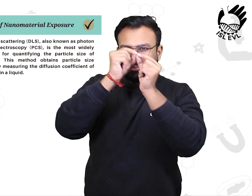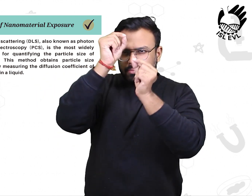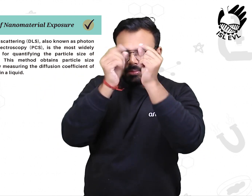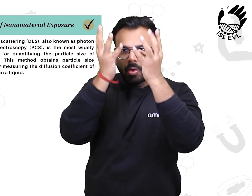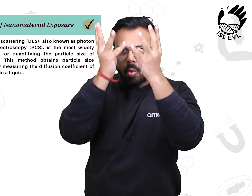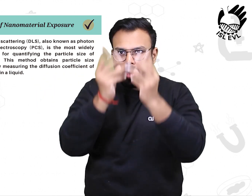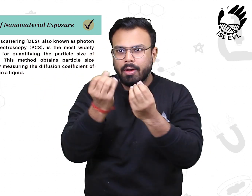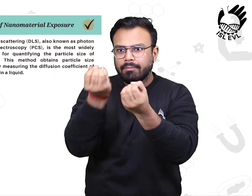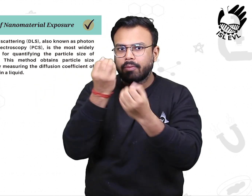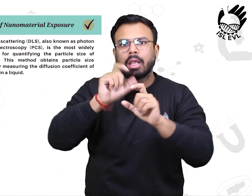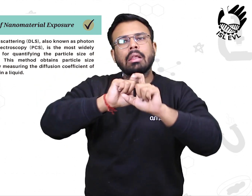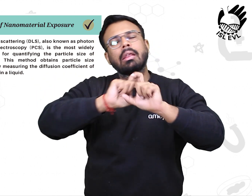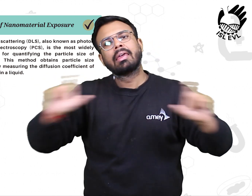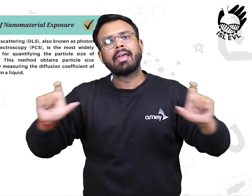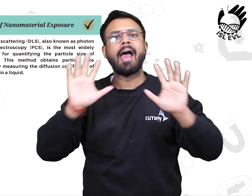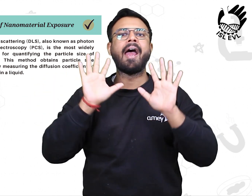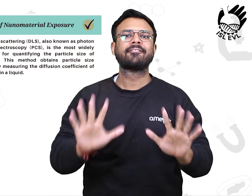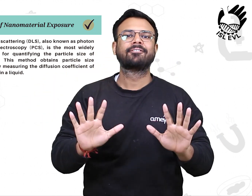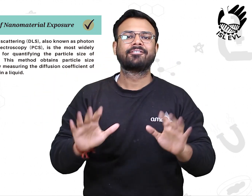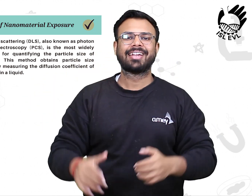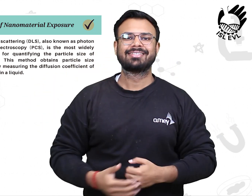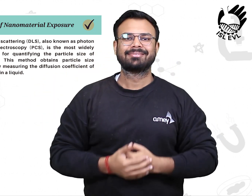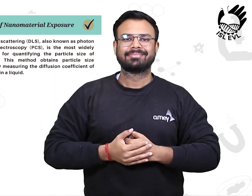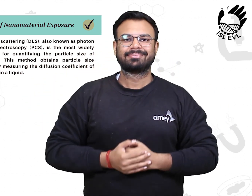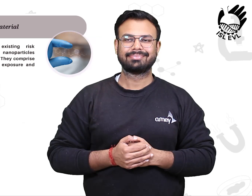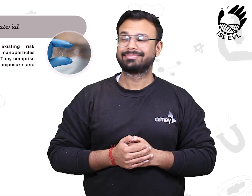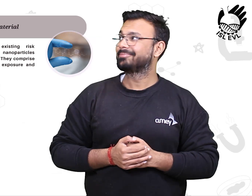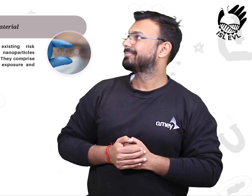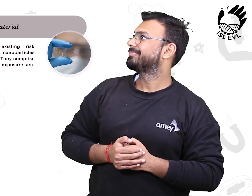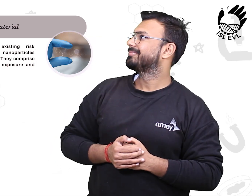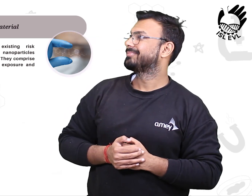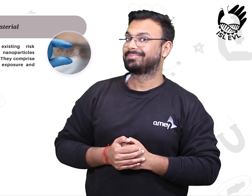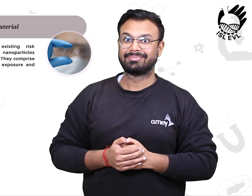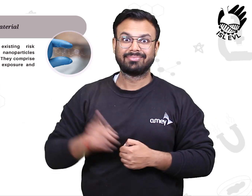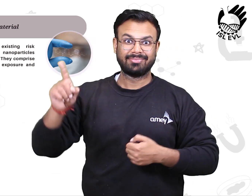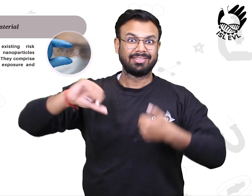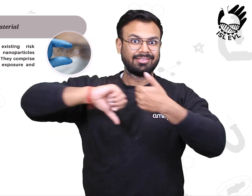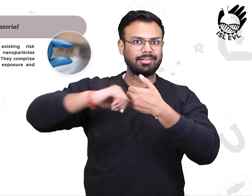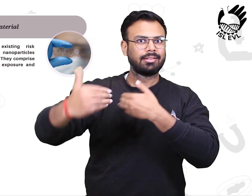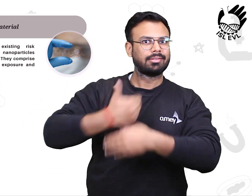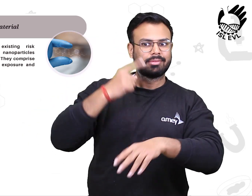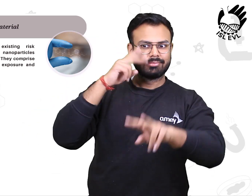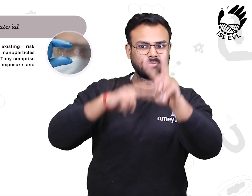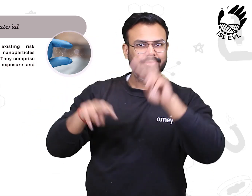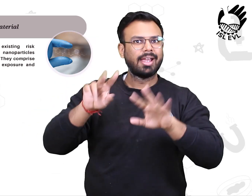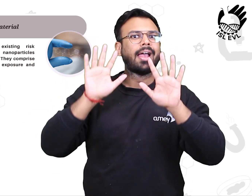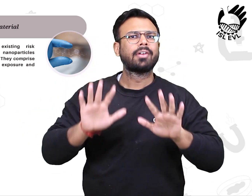by measuring the diffusion coefficient of nanoparticles in a liquid.